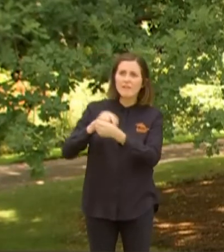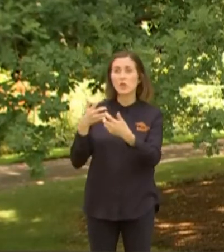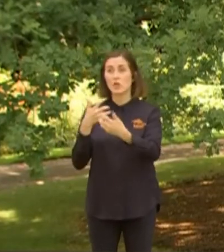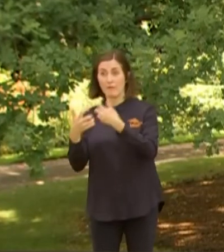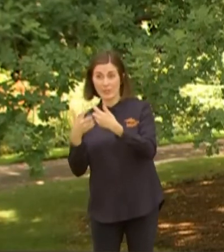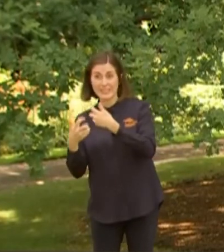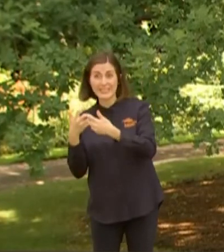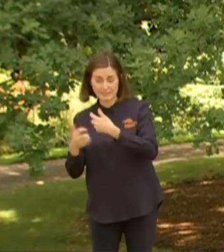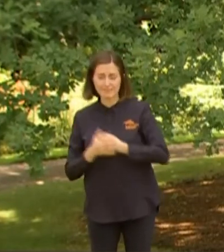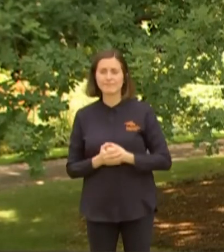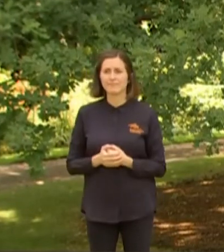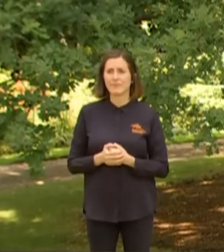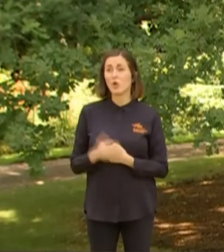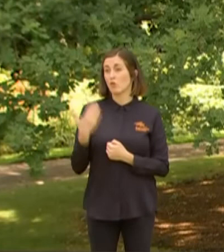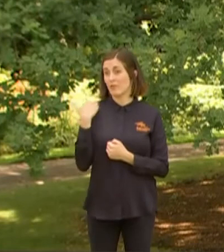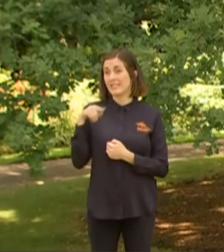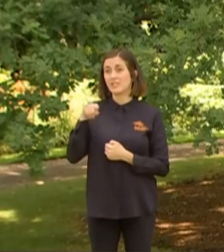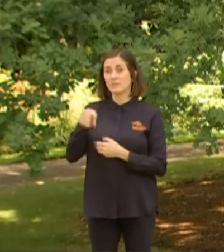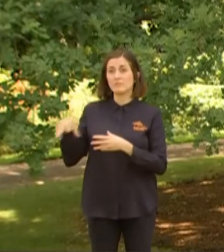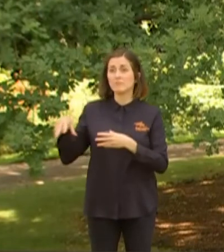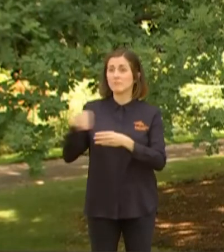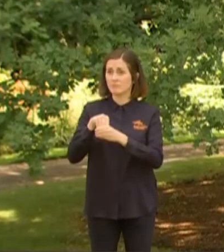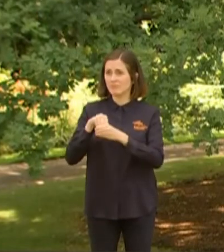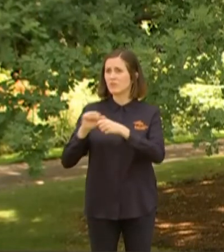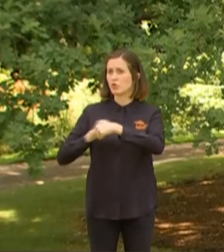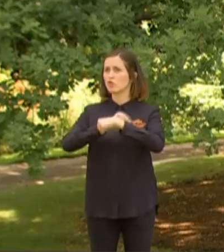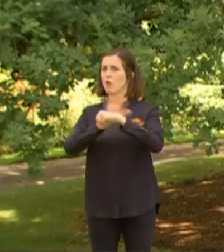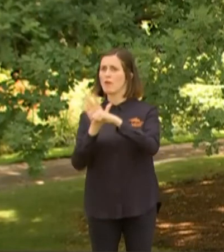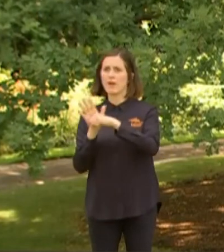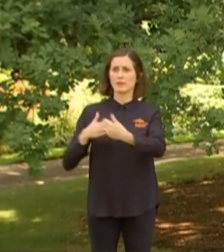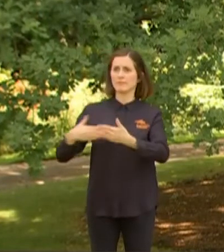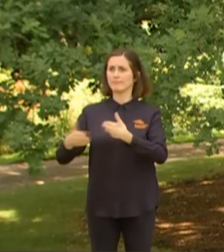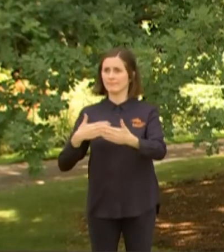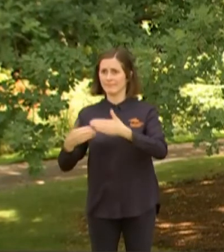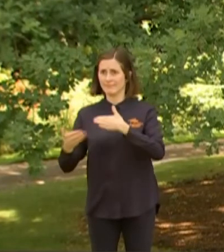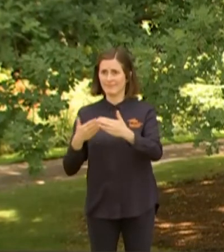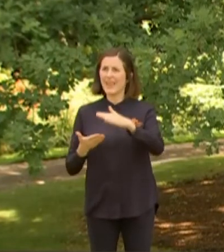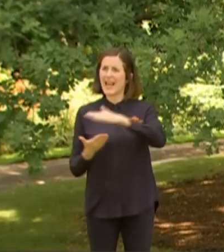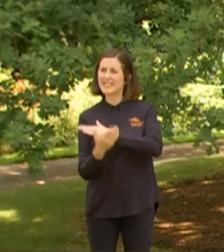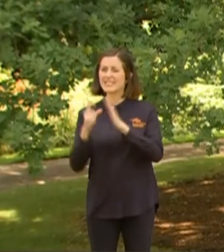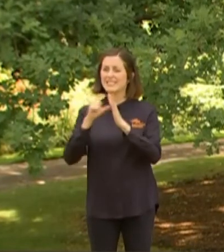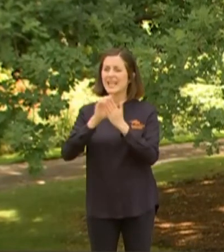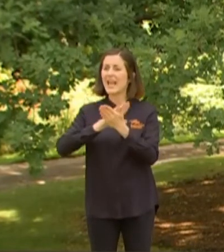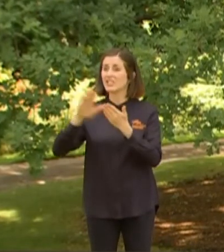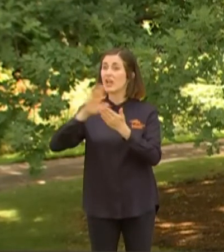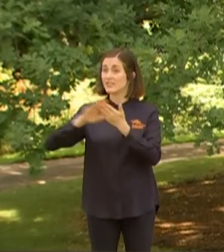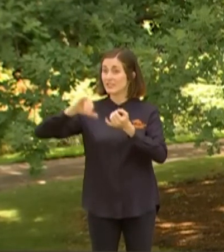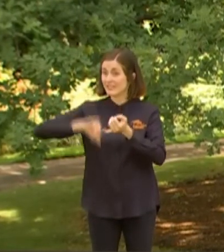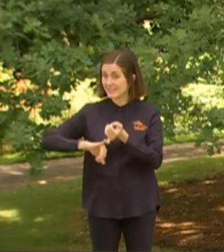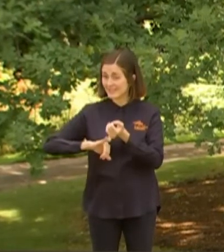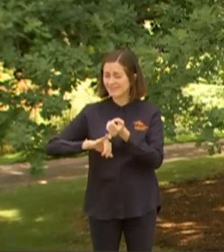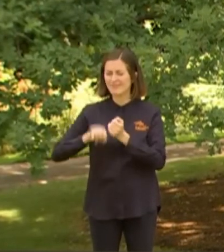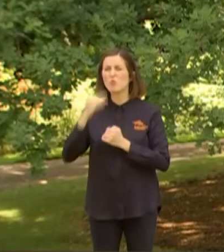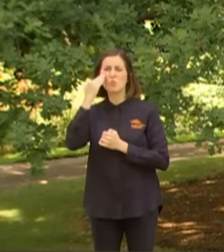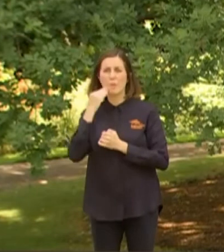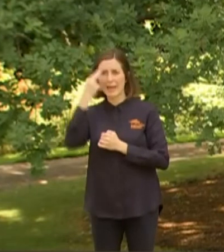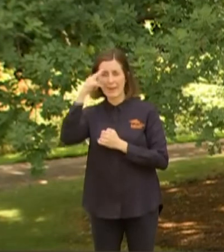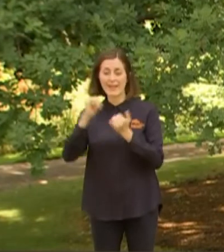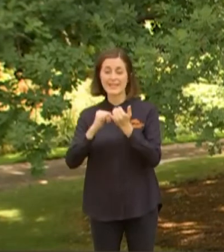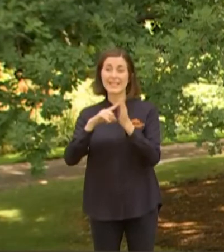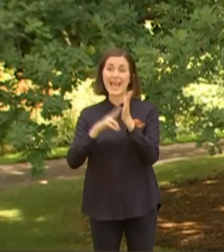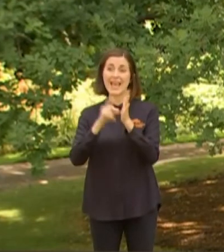more recently having been central to our coronavirus response over at the Department of Health and Human Services. Sandy, she is an outstanding